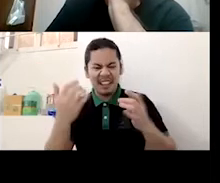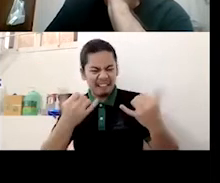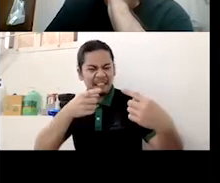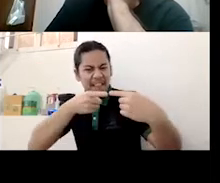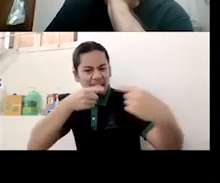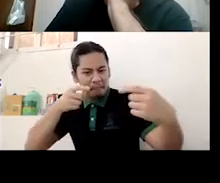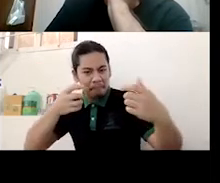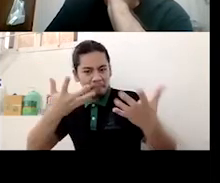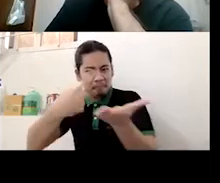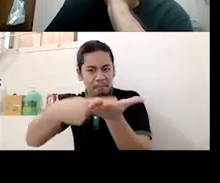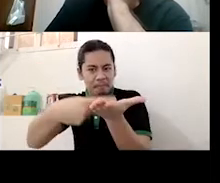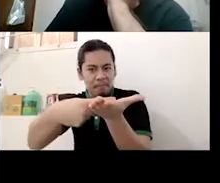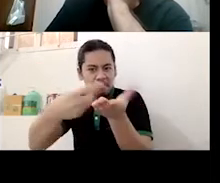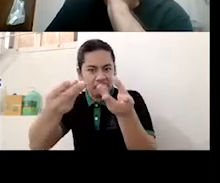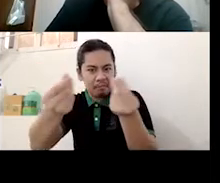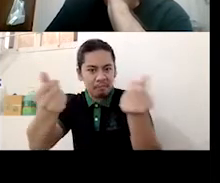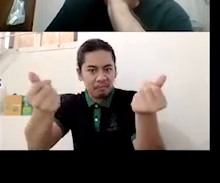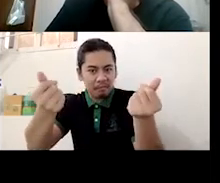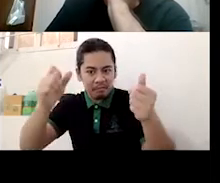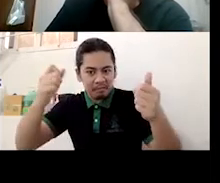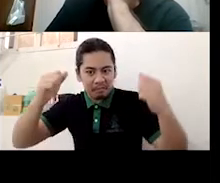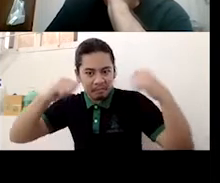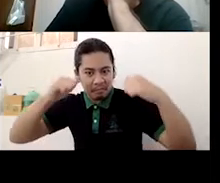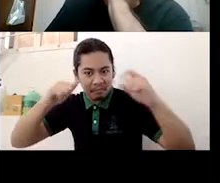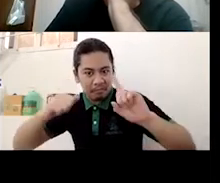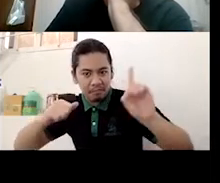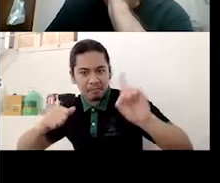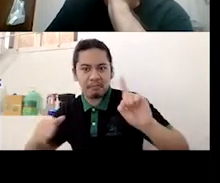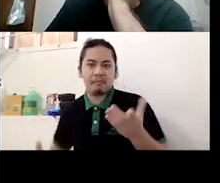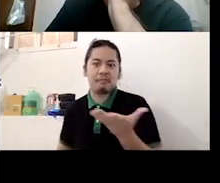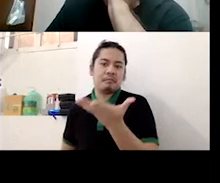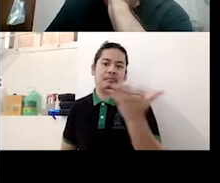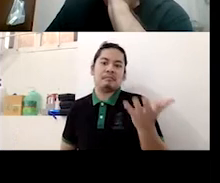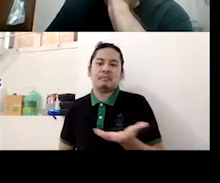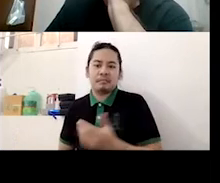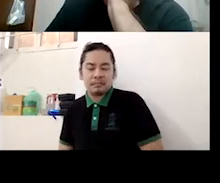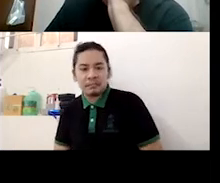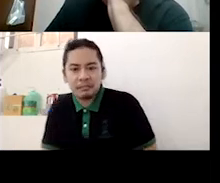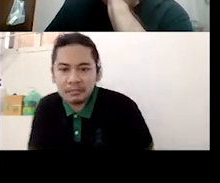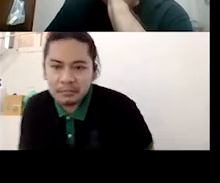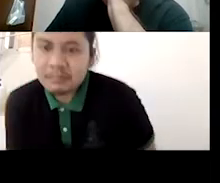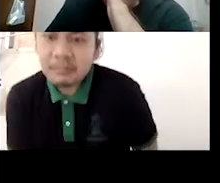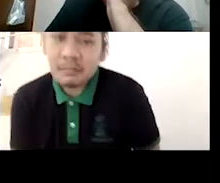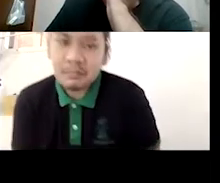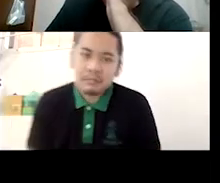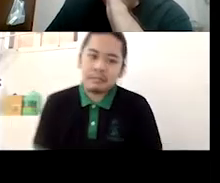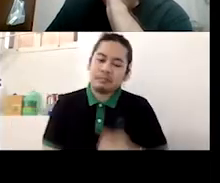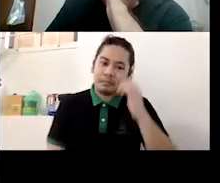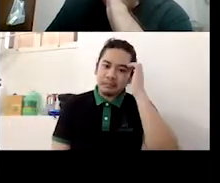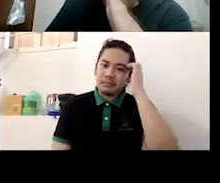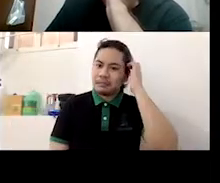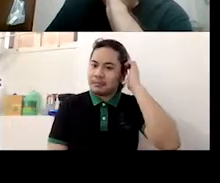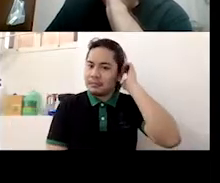that are somewhat predictive so that we Mm-hmm. can, when we start talking about